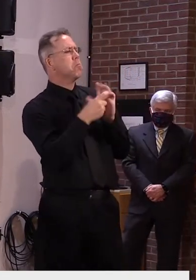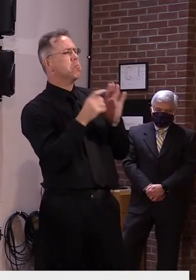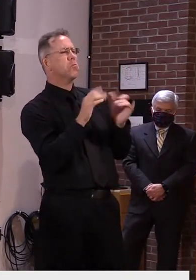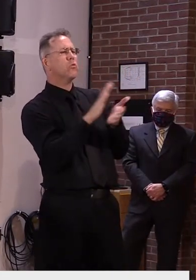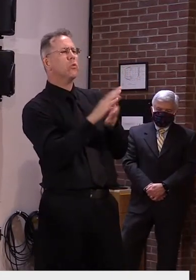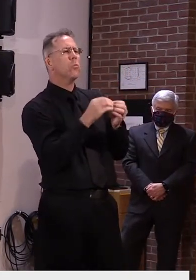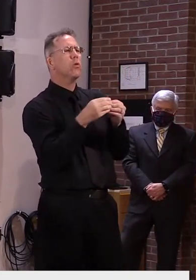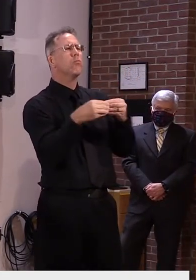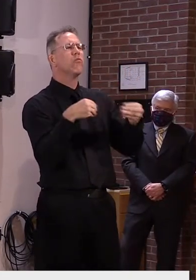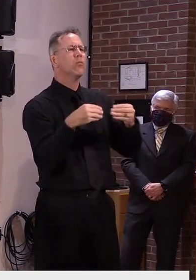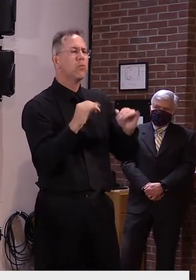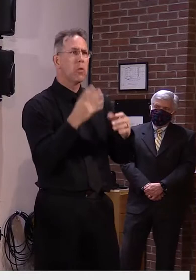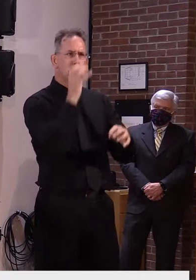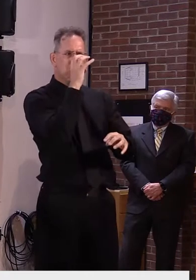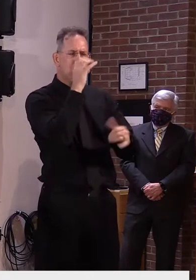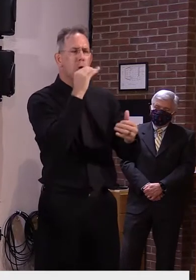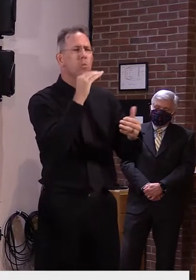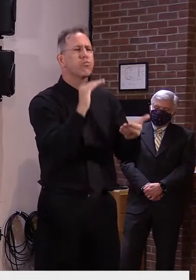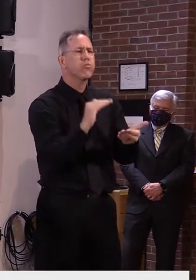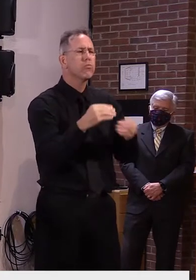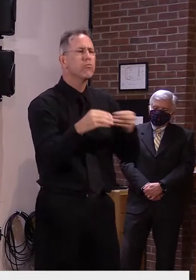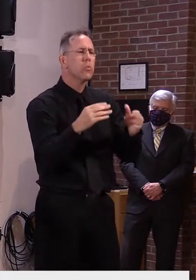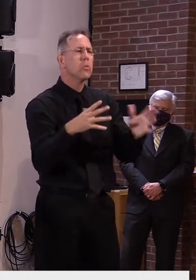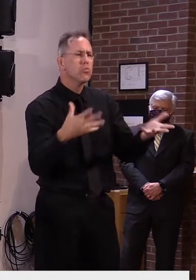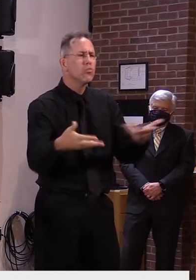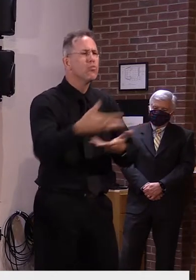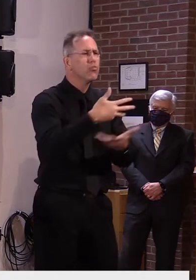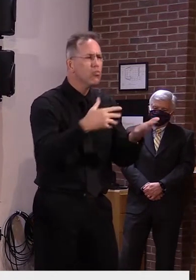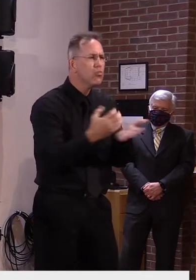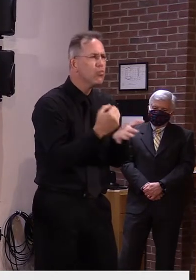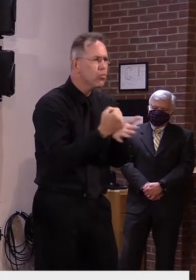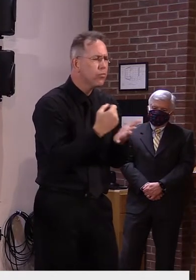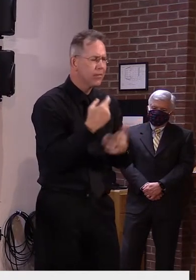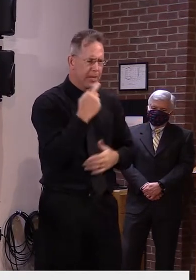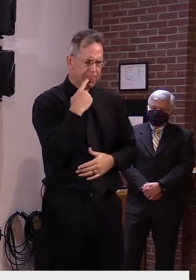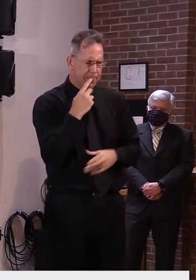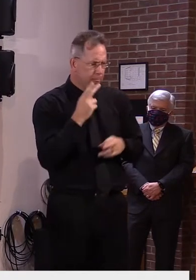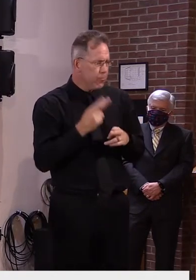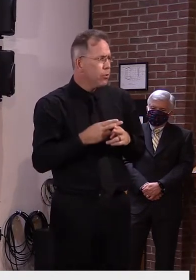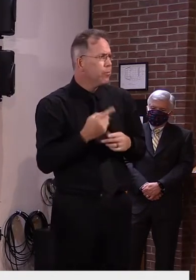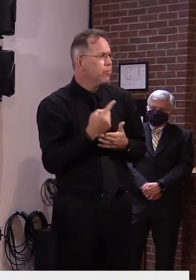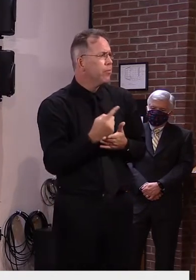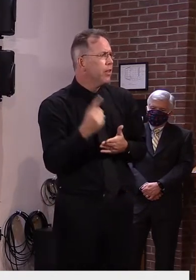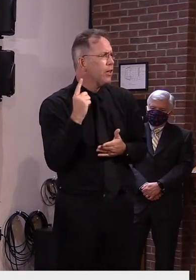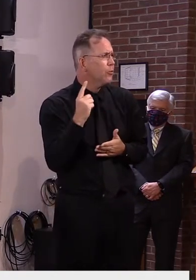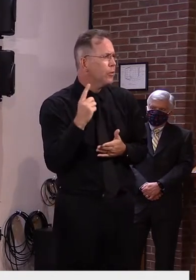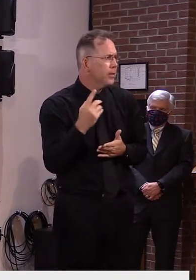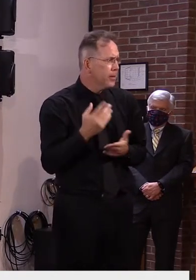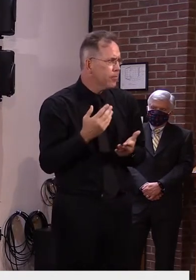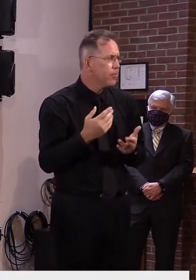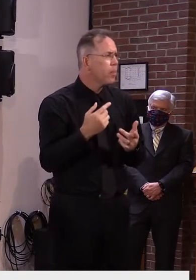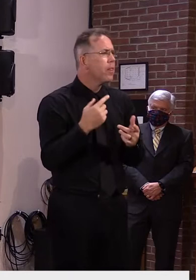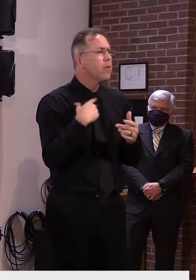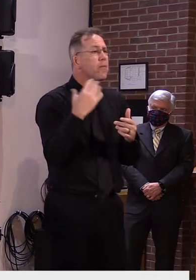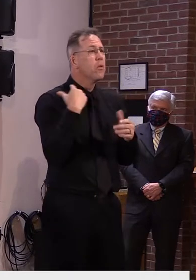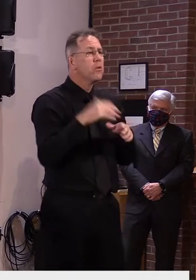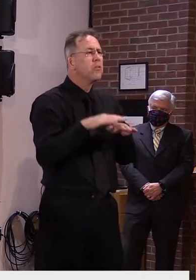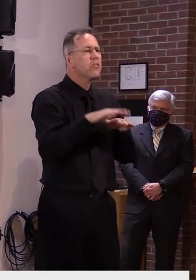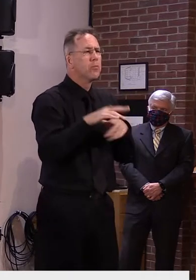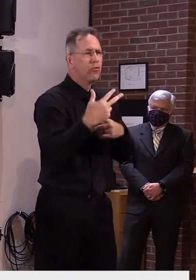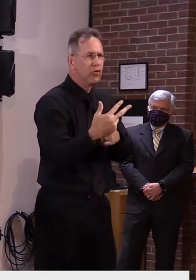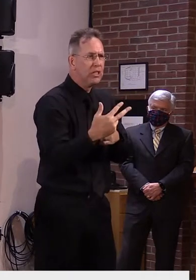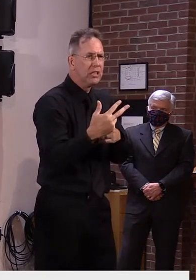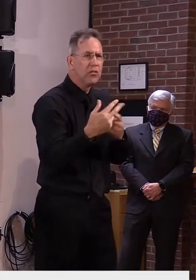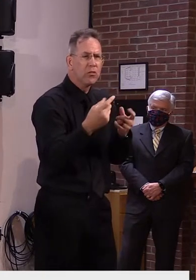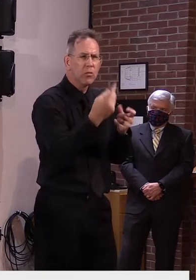I had a question at last week's press conference, which asked essentially about what comes after step three, inferring that there might be a